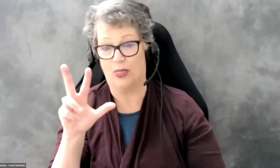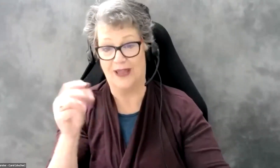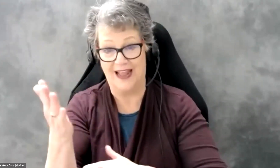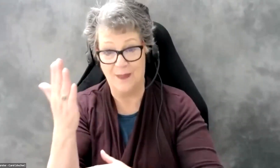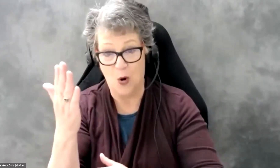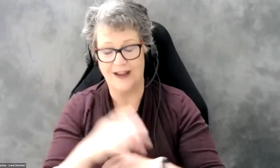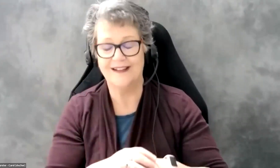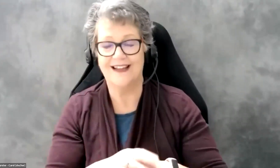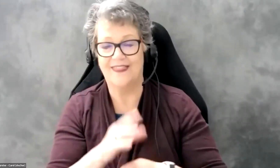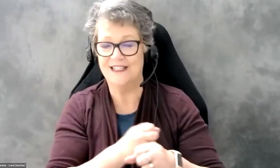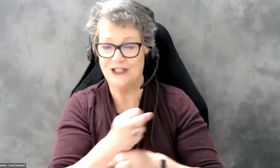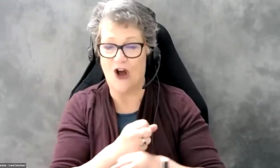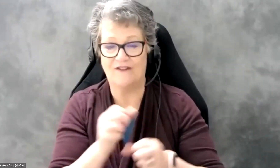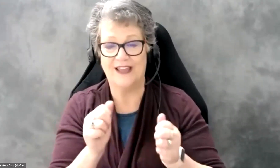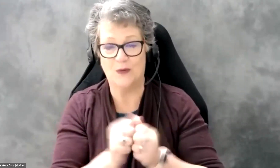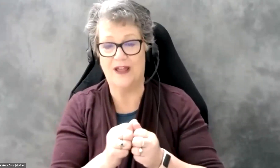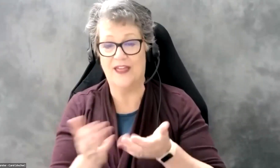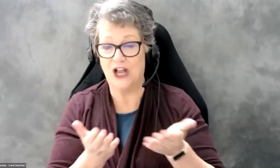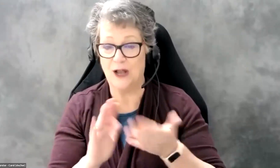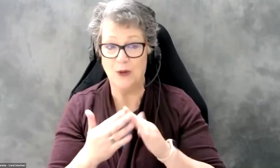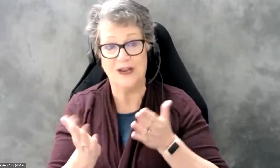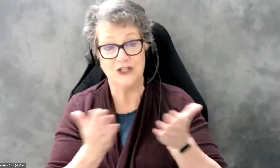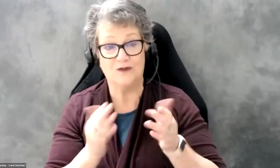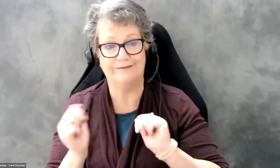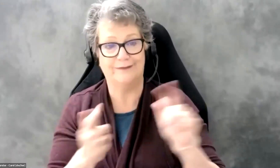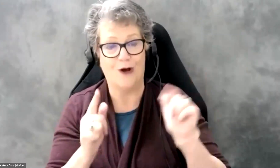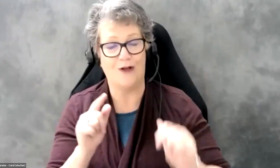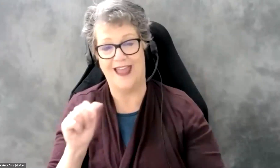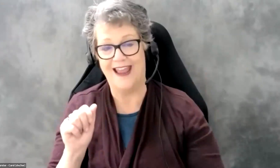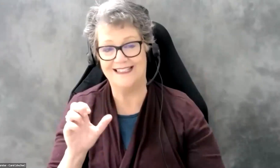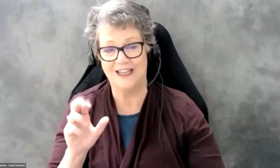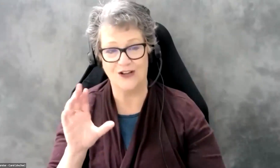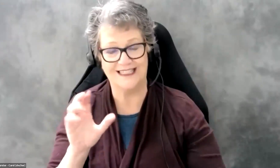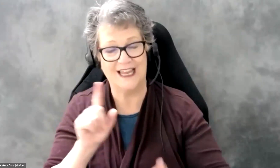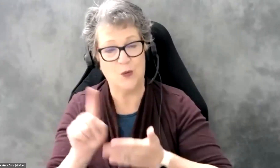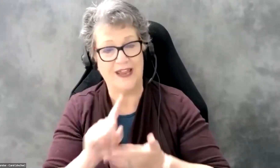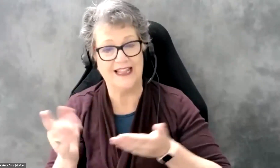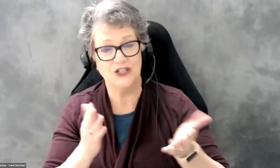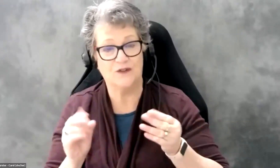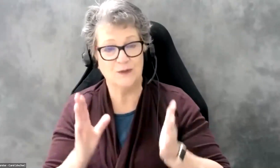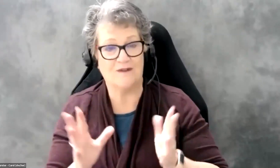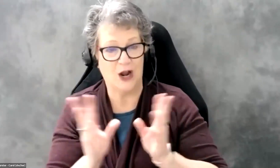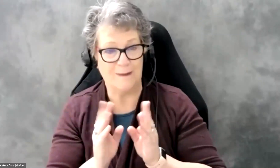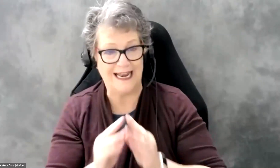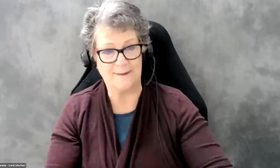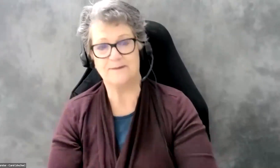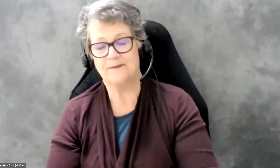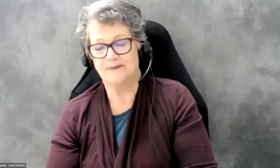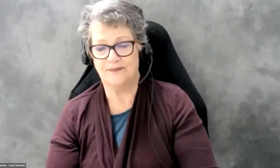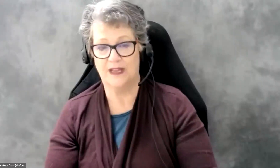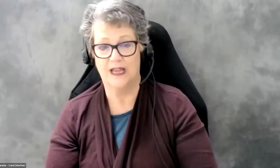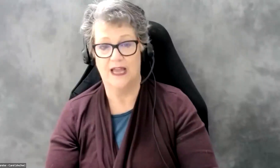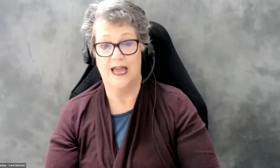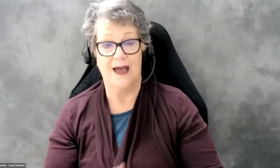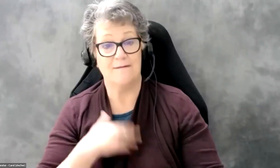and this is Coffee with Community Services, which is Alta California Regional Center's weekly service provider meeting.